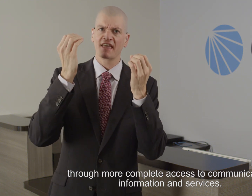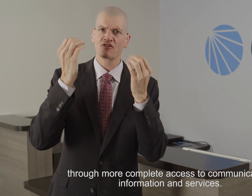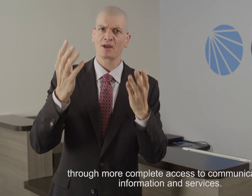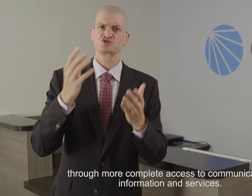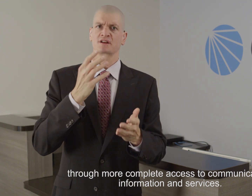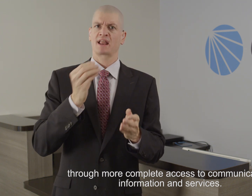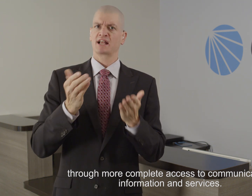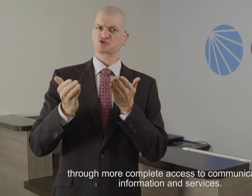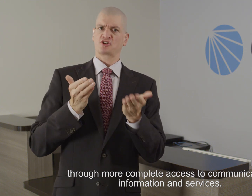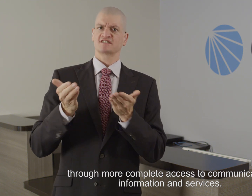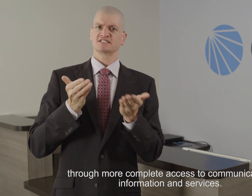information, and services.